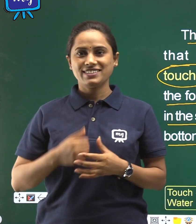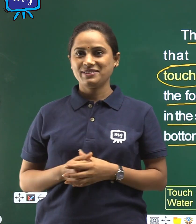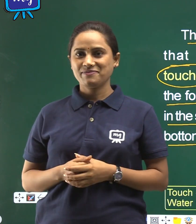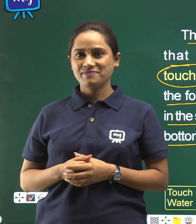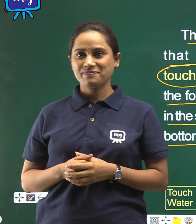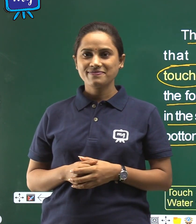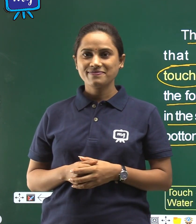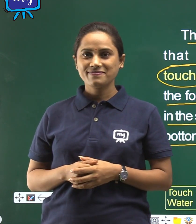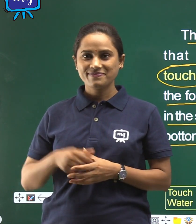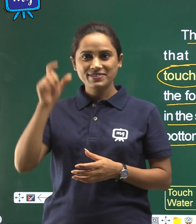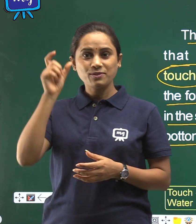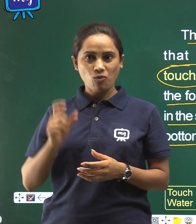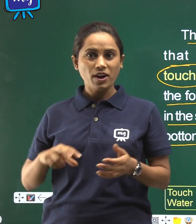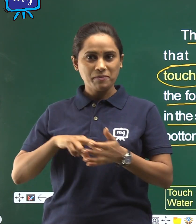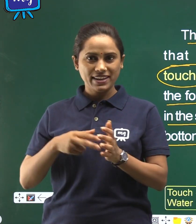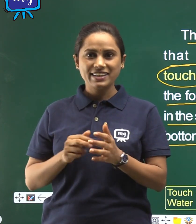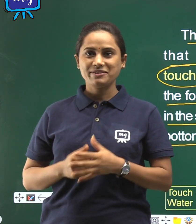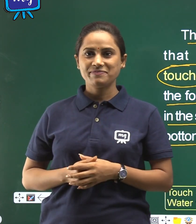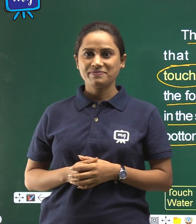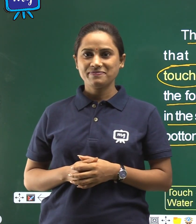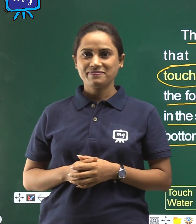evaporation. Word meaning: